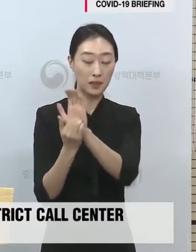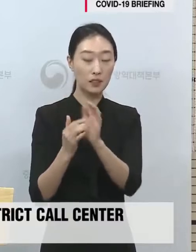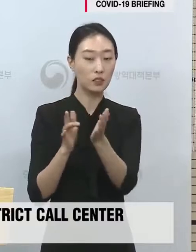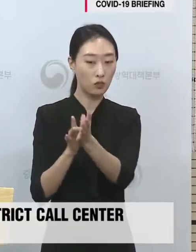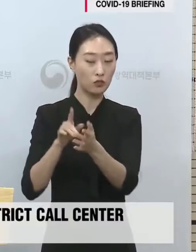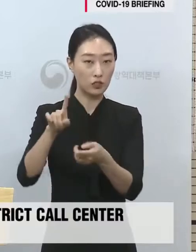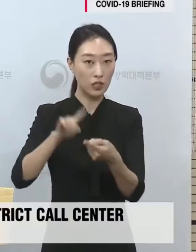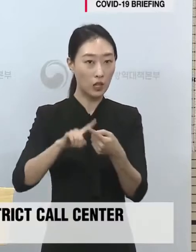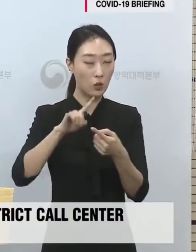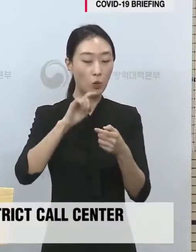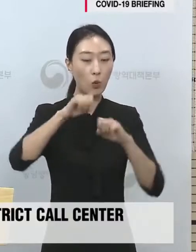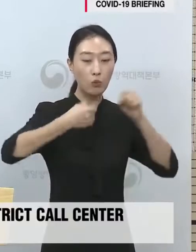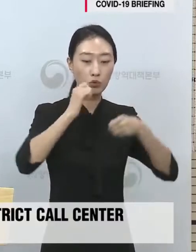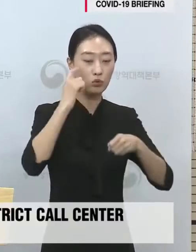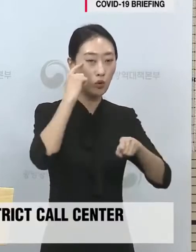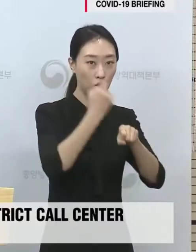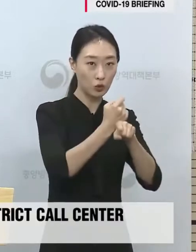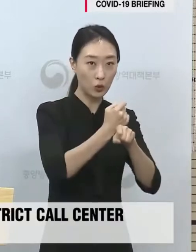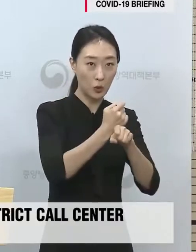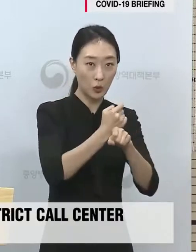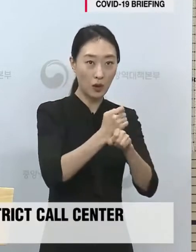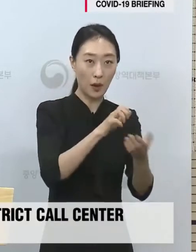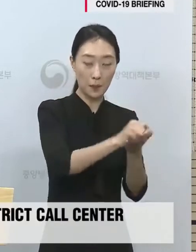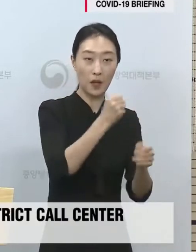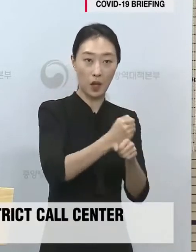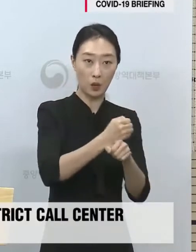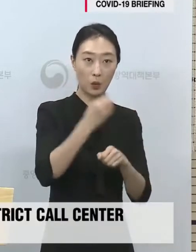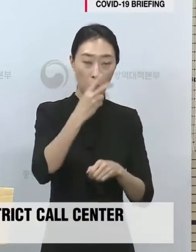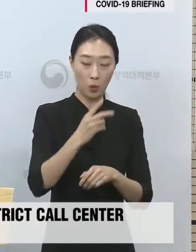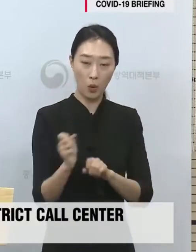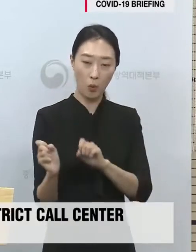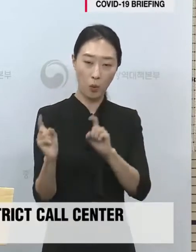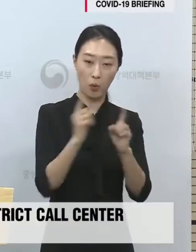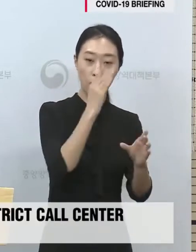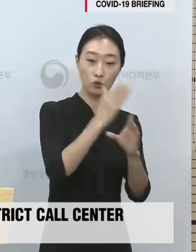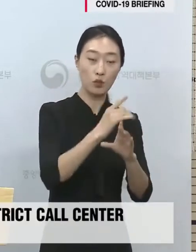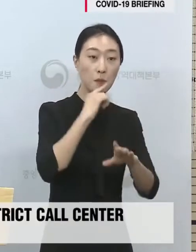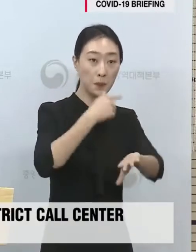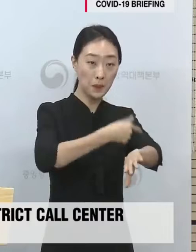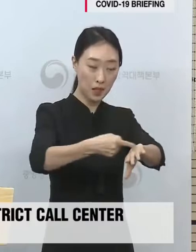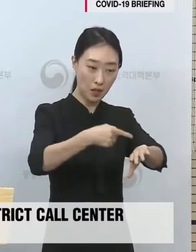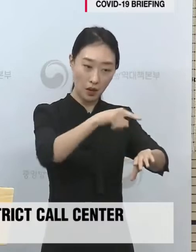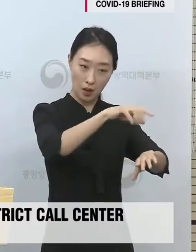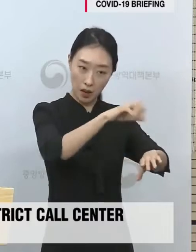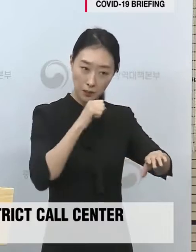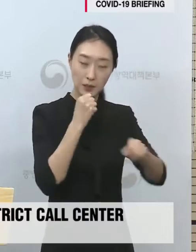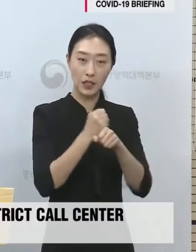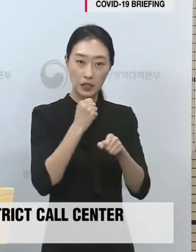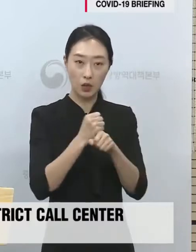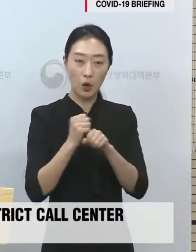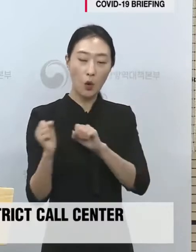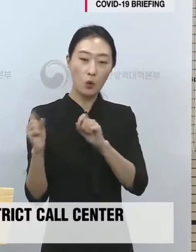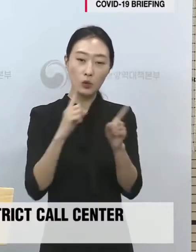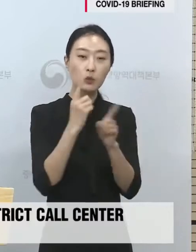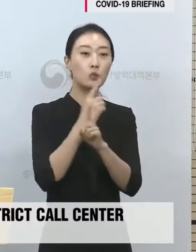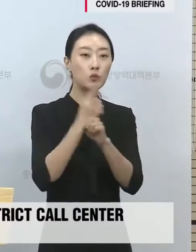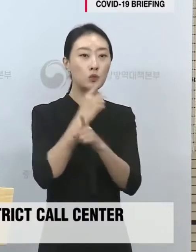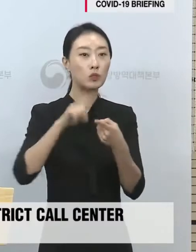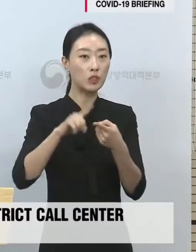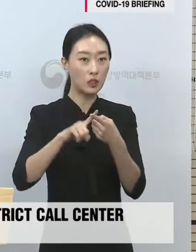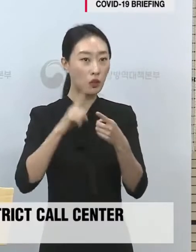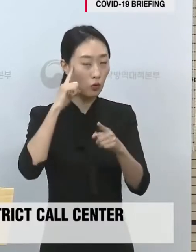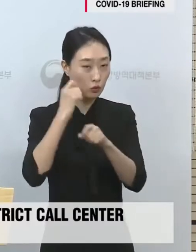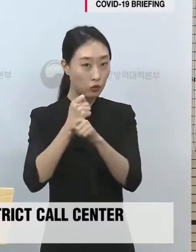will also make an animal-based model for the cure, and we will also expand this so that it could be used